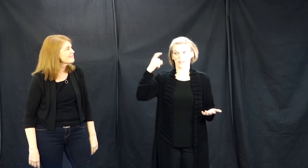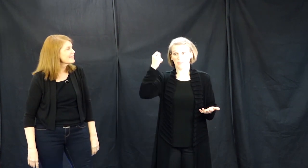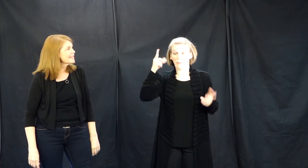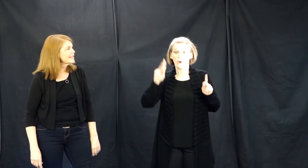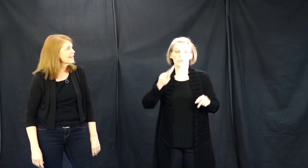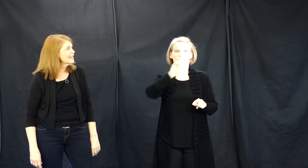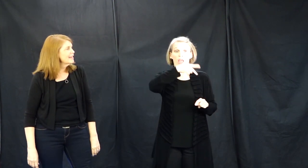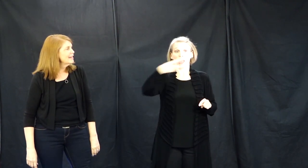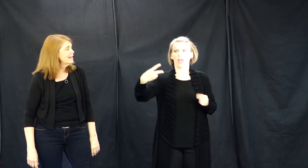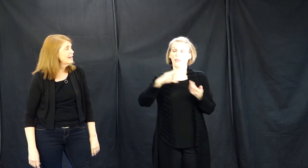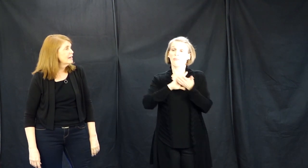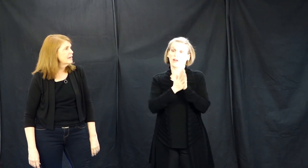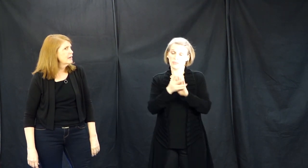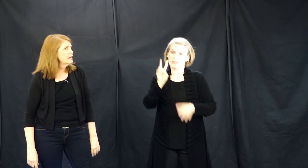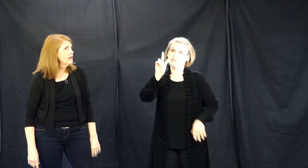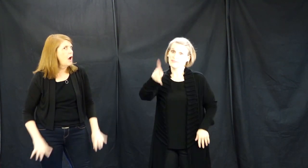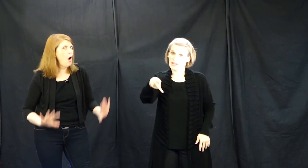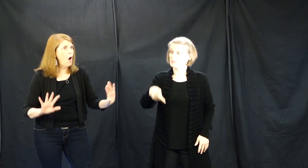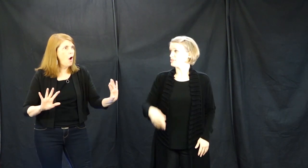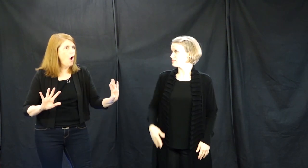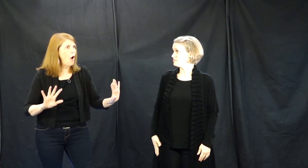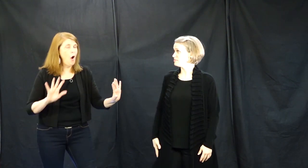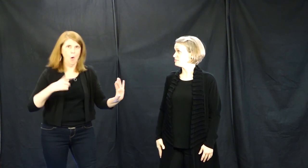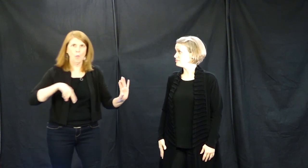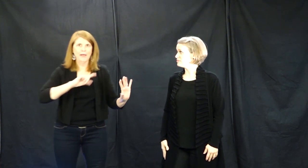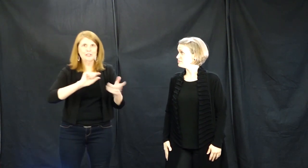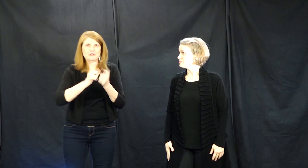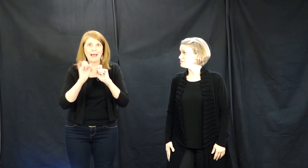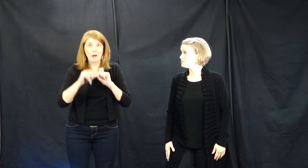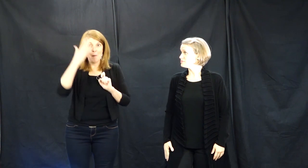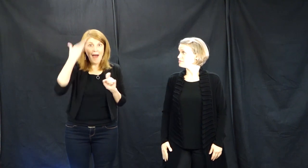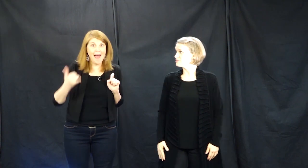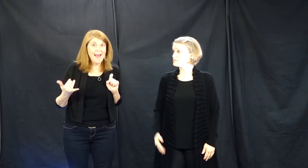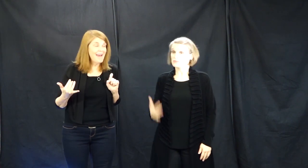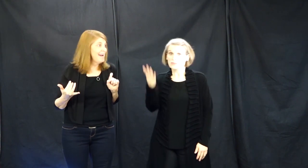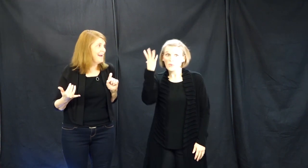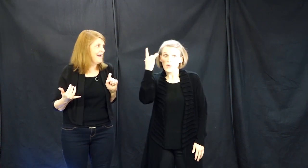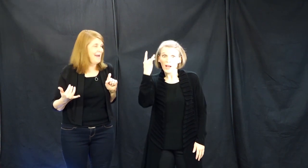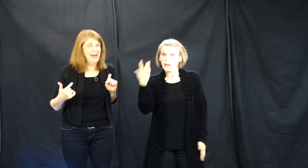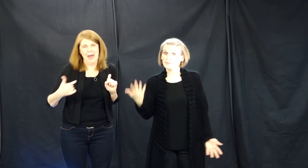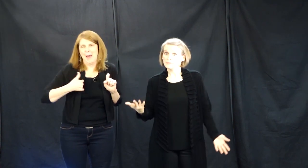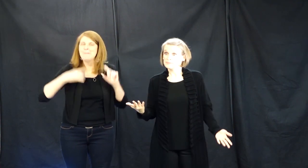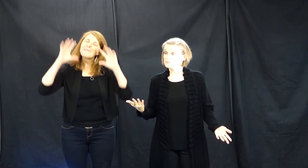gets to be vice president. Oh, you know what? We can change that. You know why? Why? Because I'm the president.